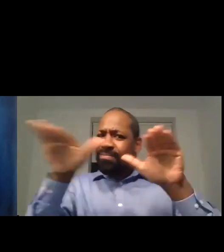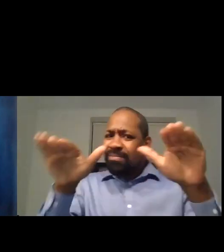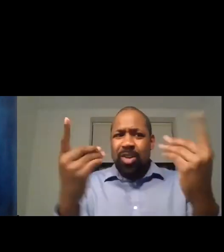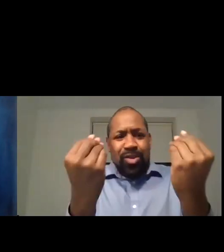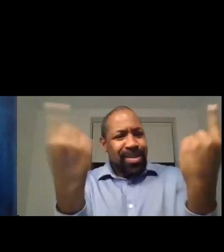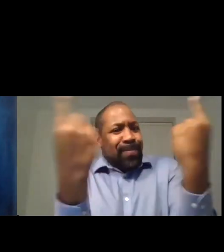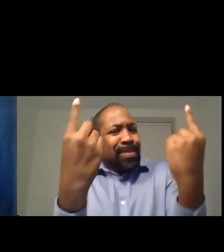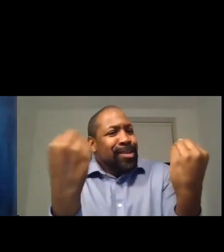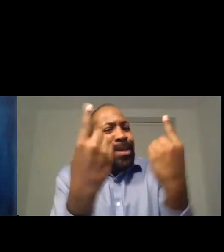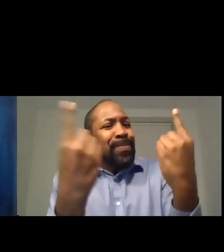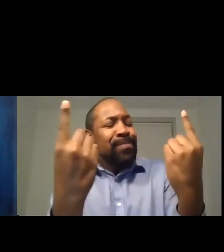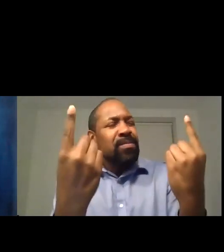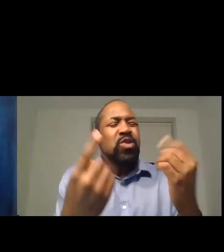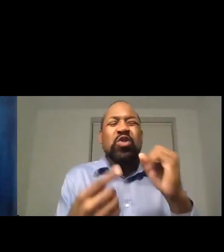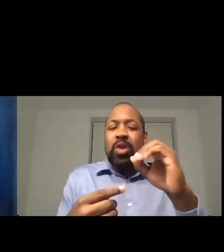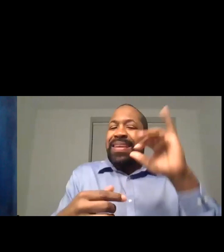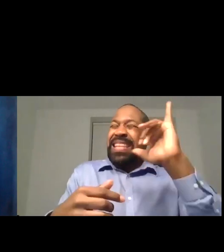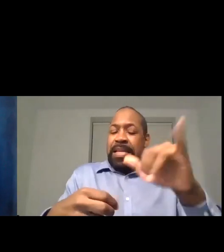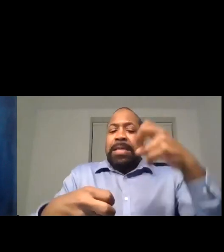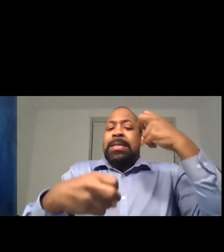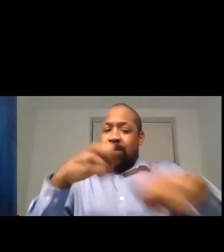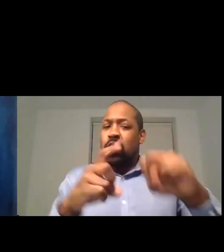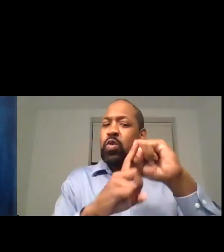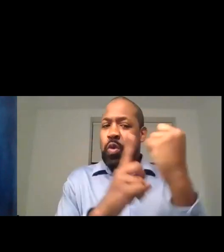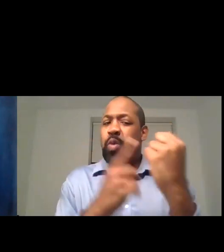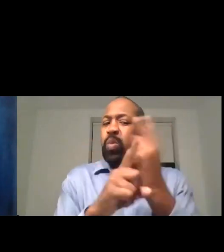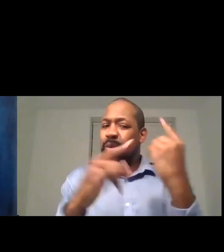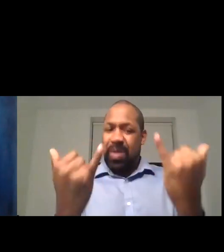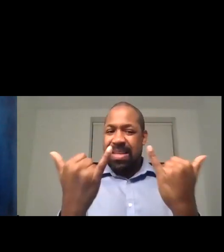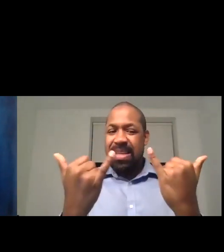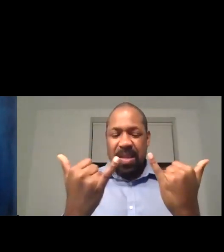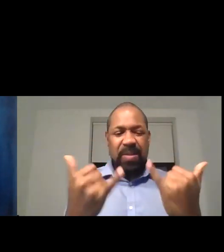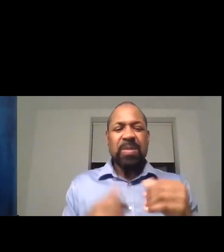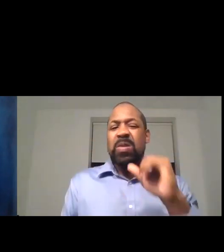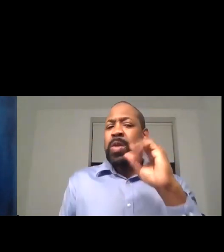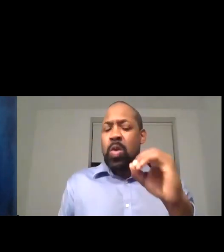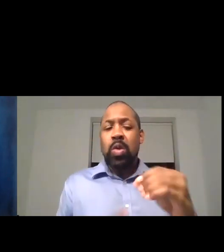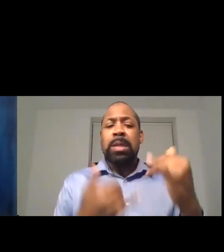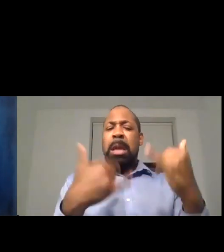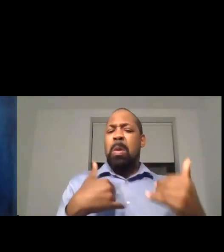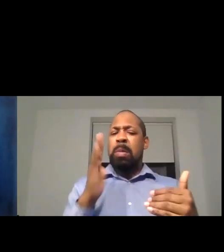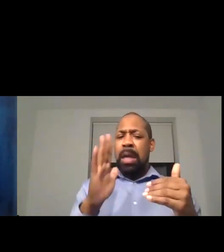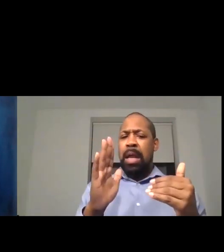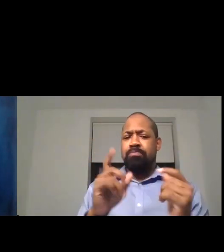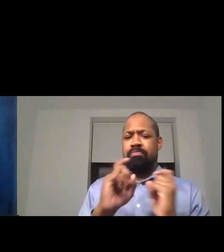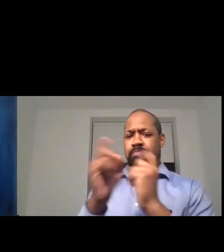advocacy. So it's requiring a lot of advocacy and asking them to do something. It's a tough situation right now.